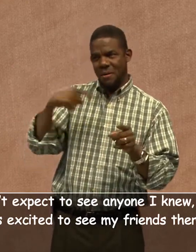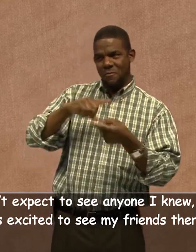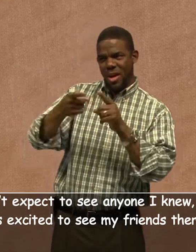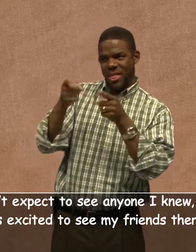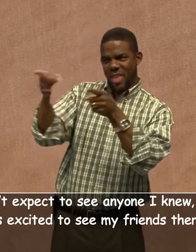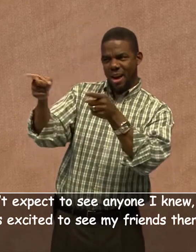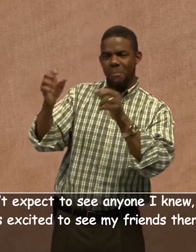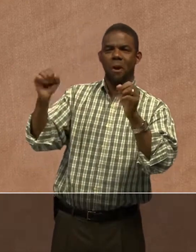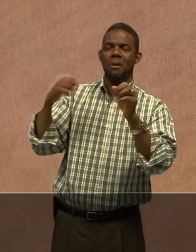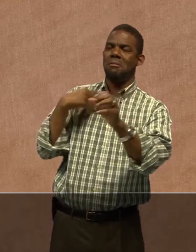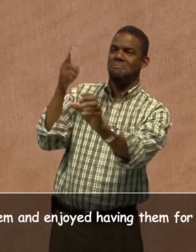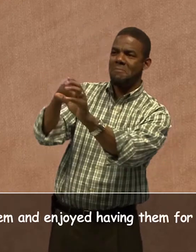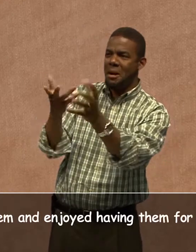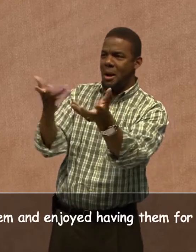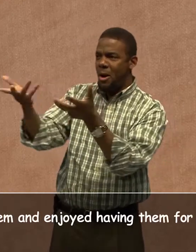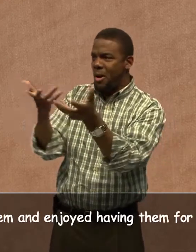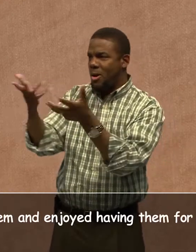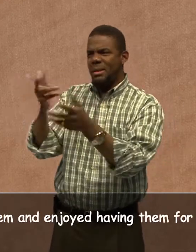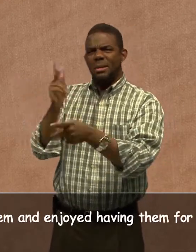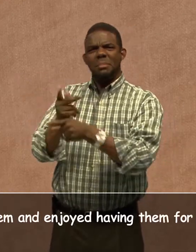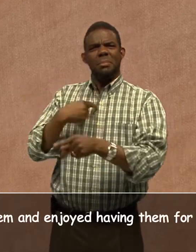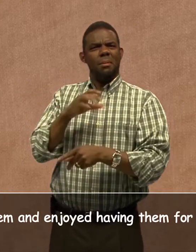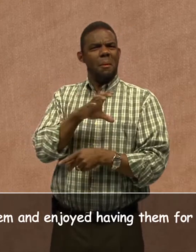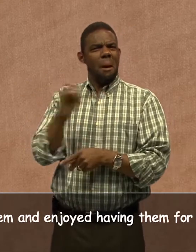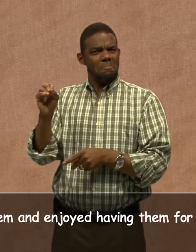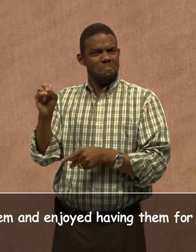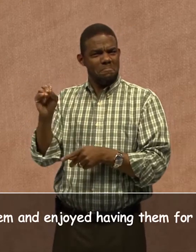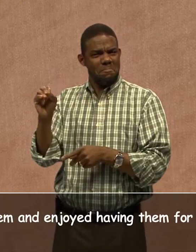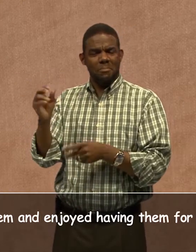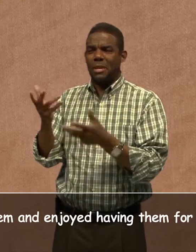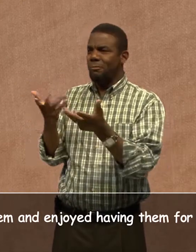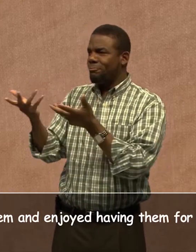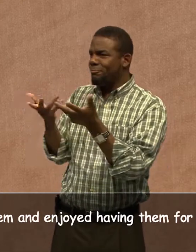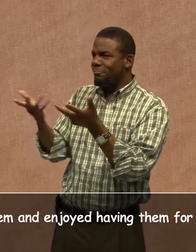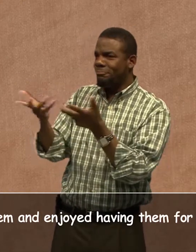there. I joined them and enjoyed having them for company.